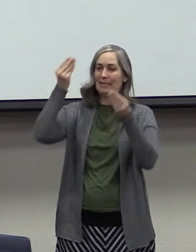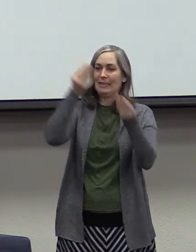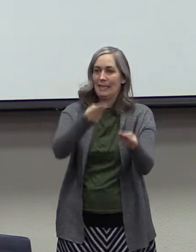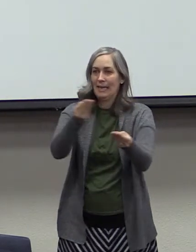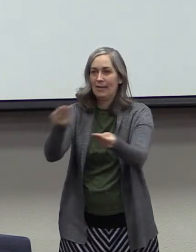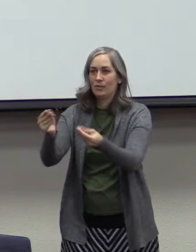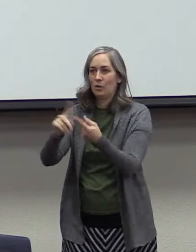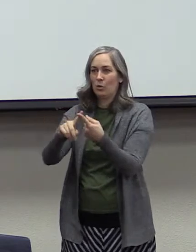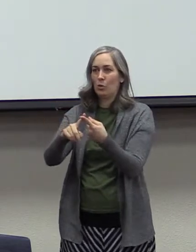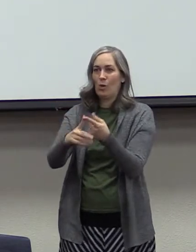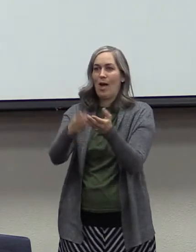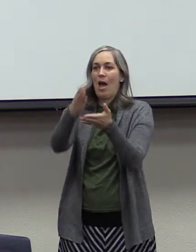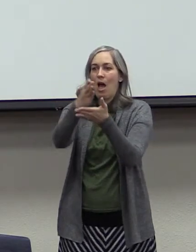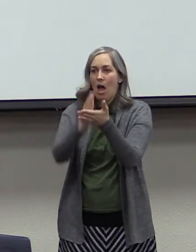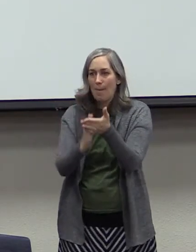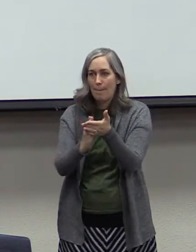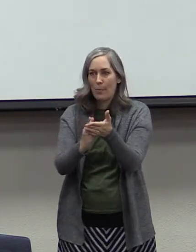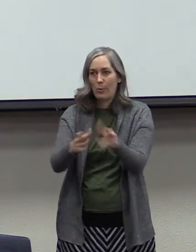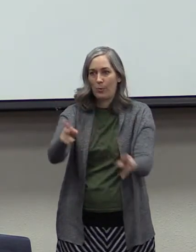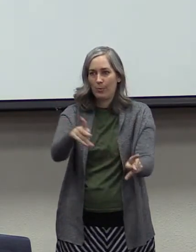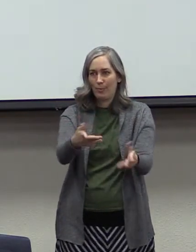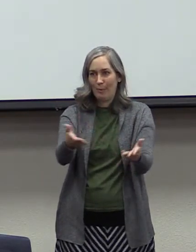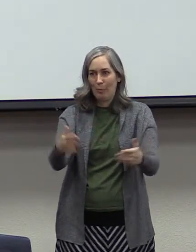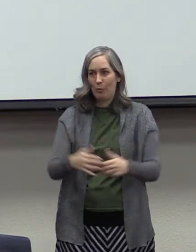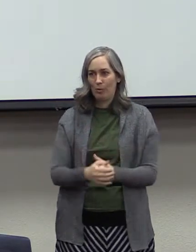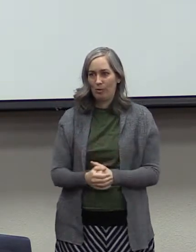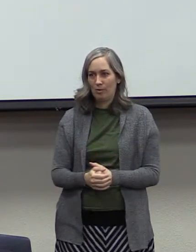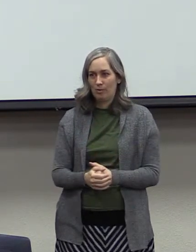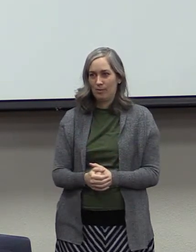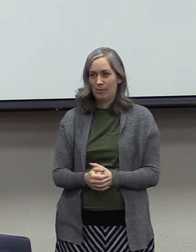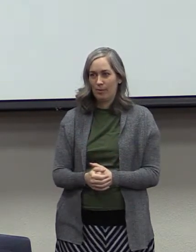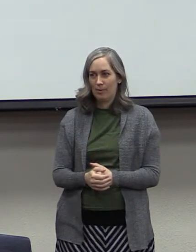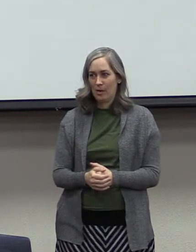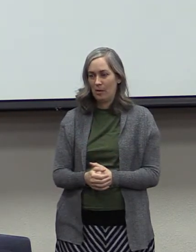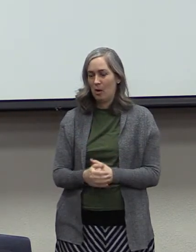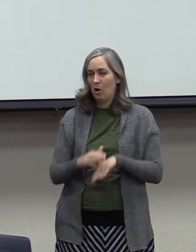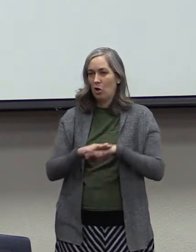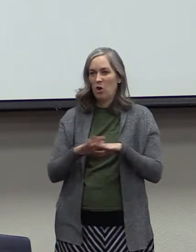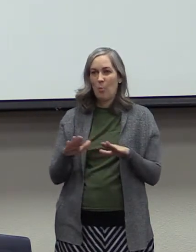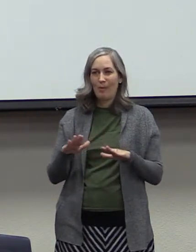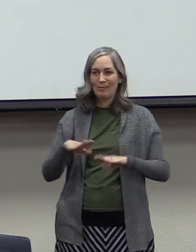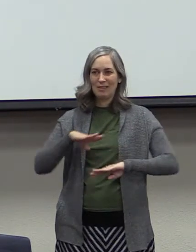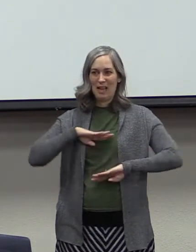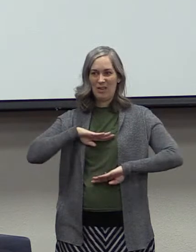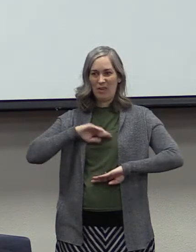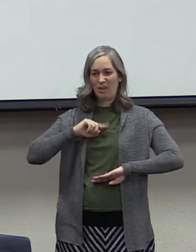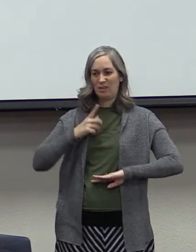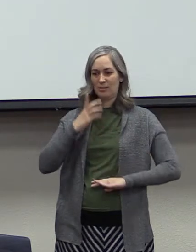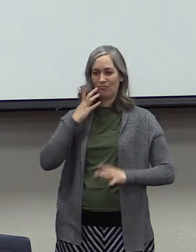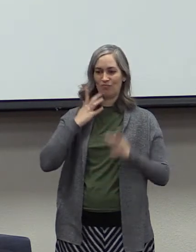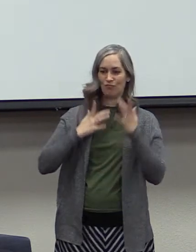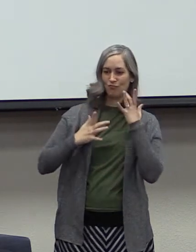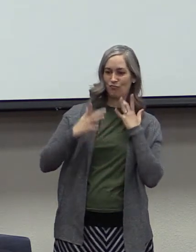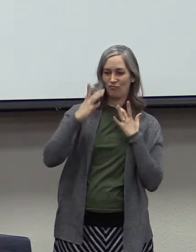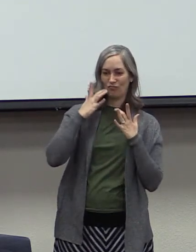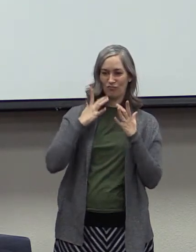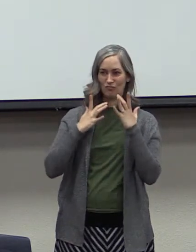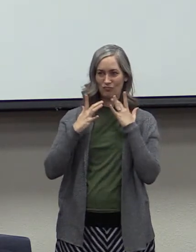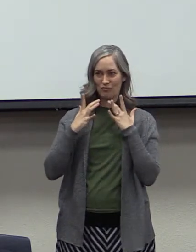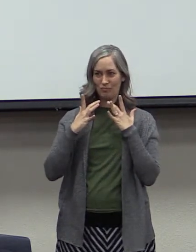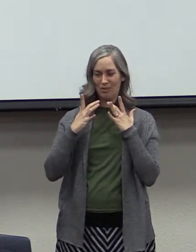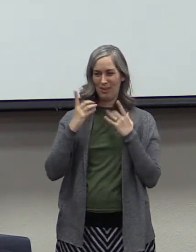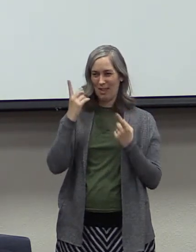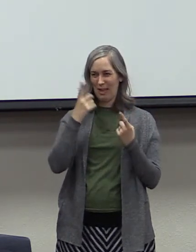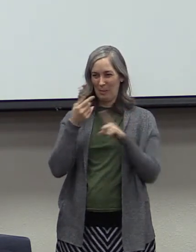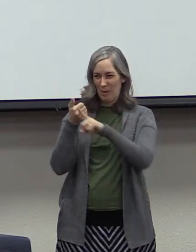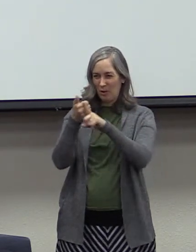just getting by. Examine yourself academically. Are you content with a 90 when you could have done